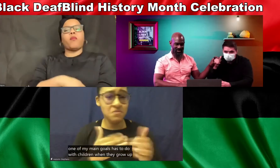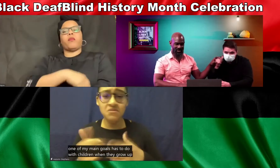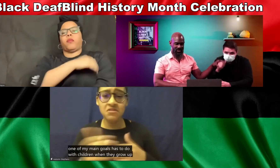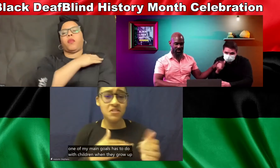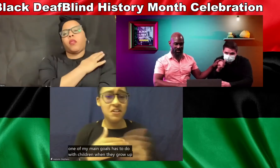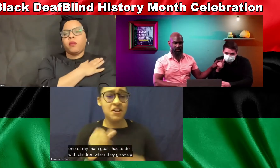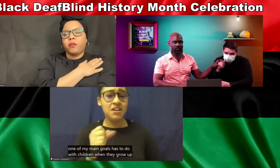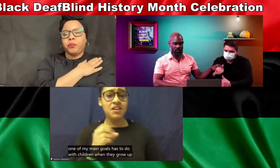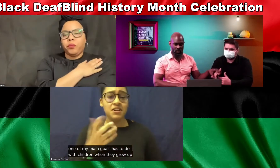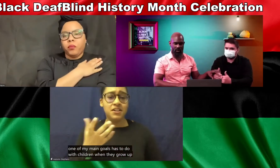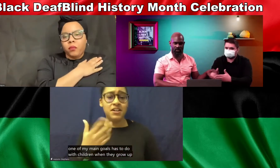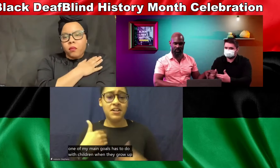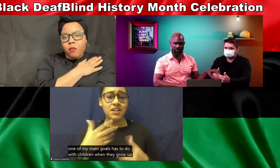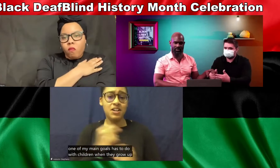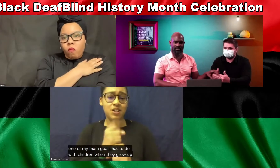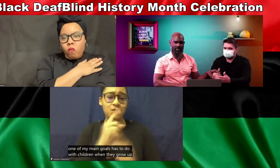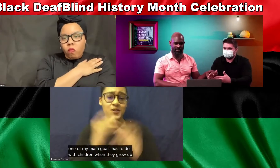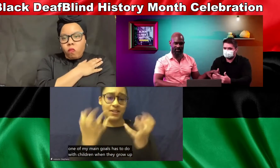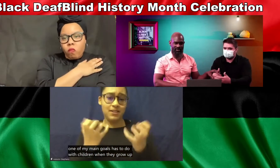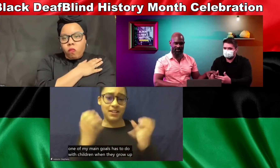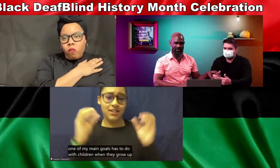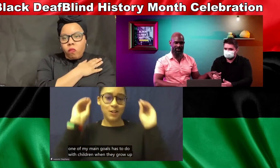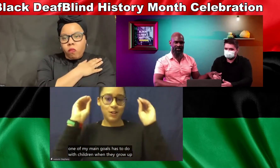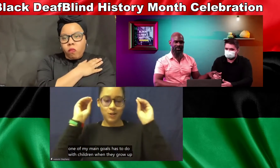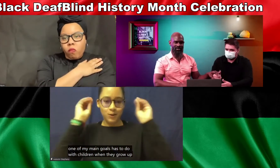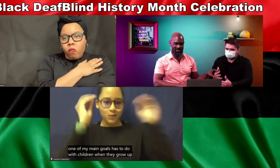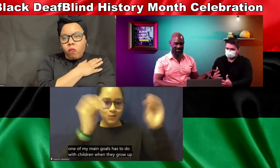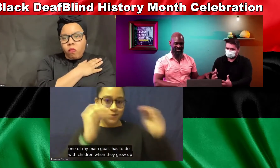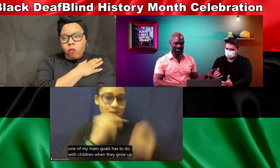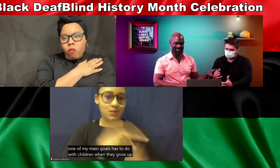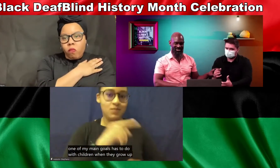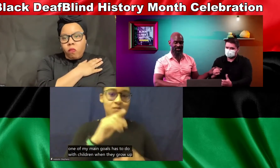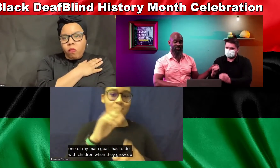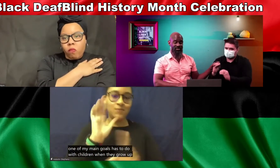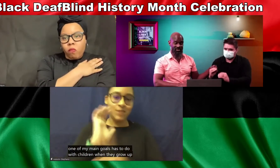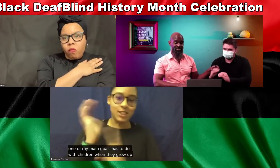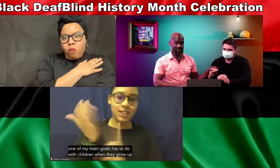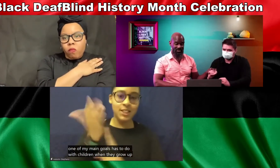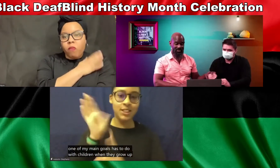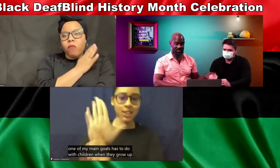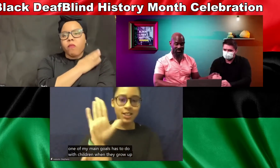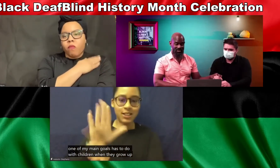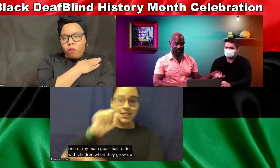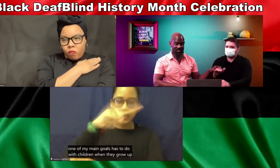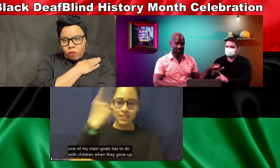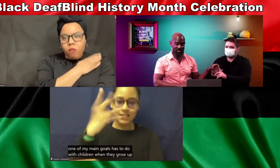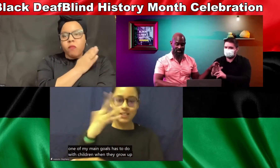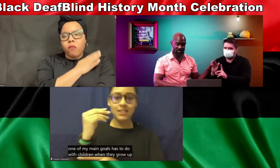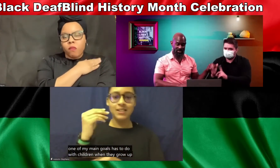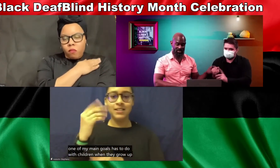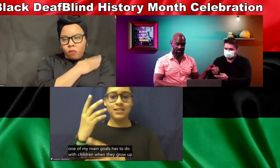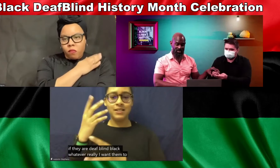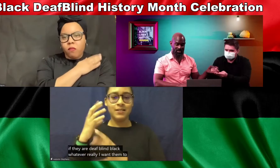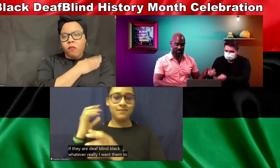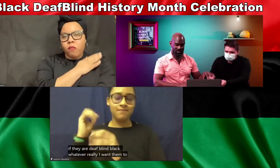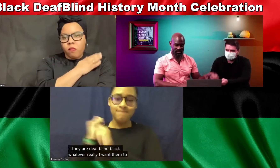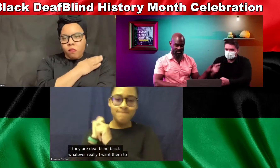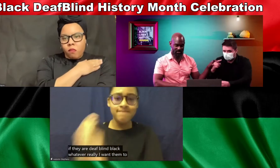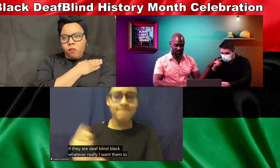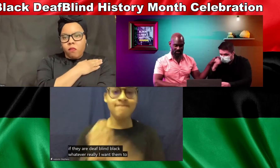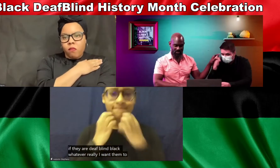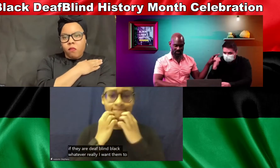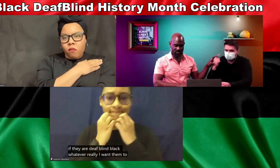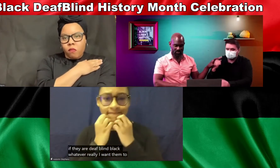deaf, blind, Black, whatever really, I want them to be taught deaf-blind